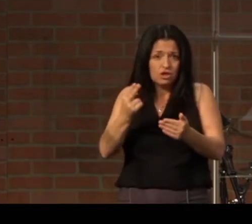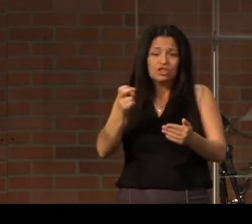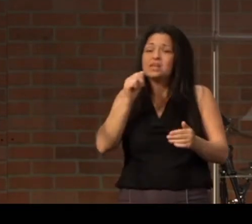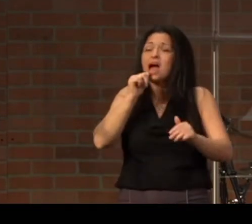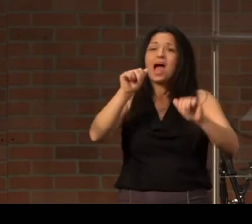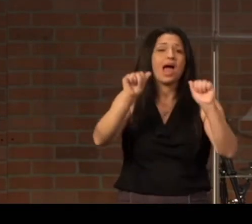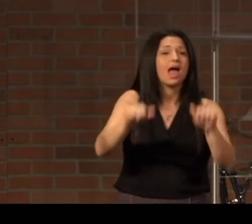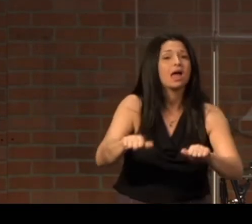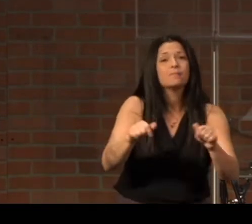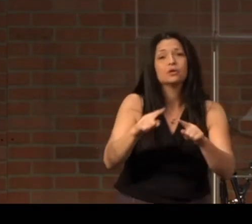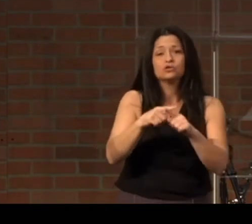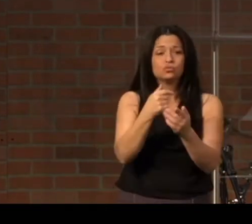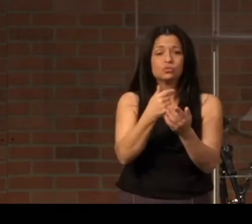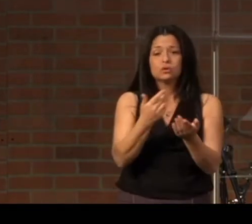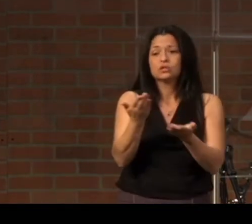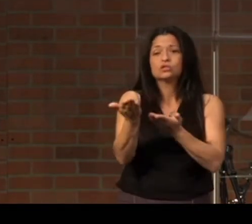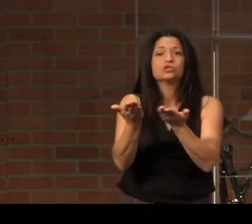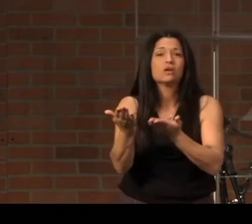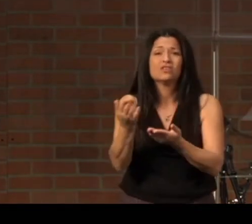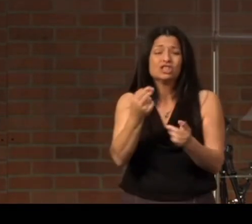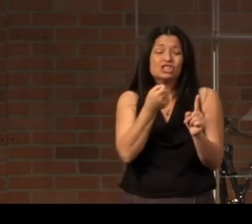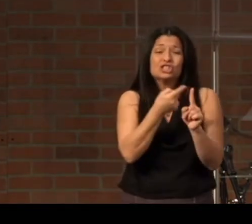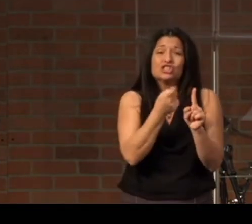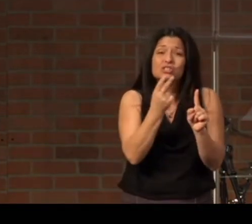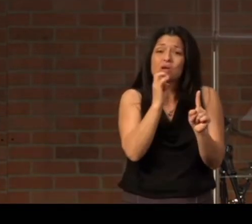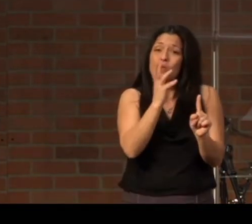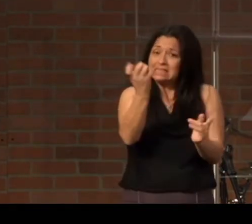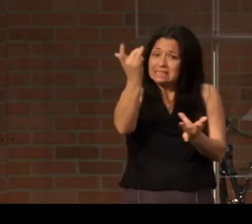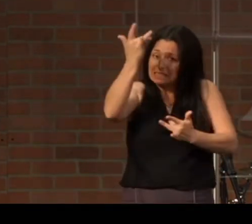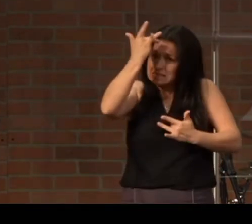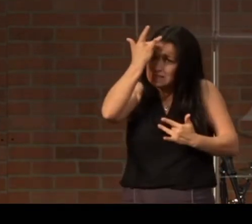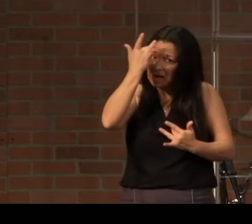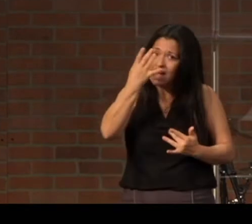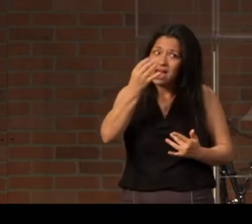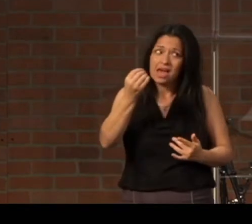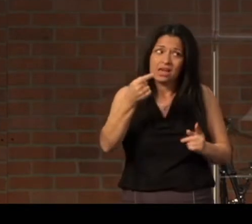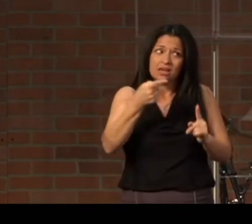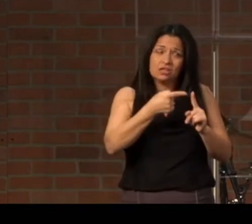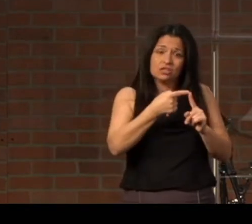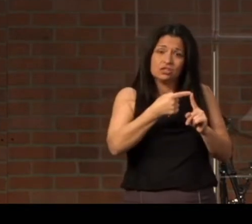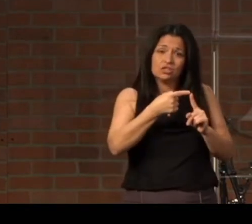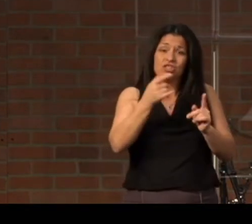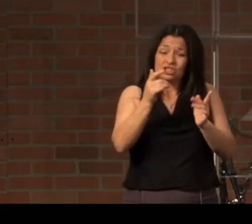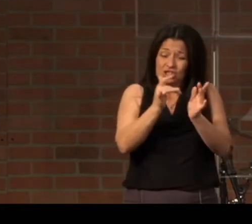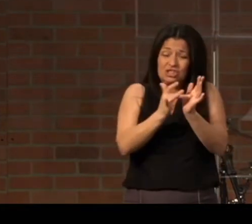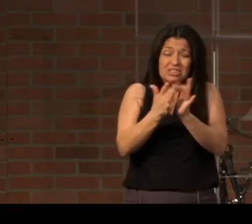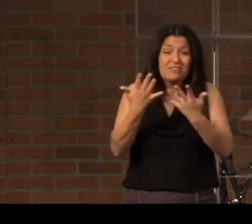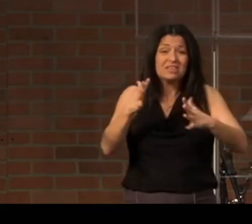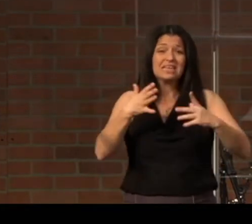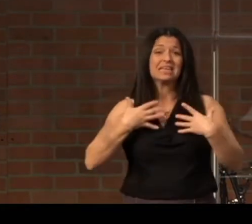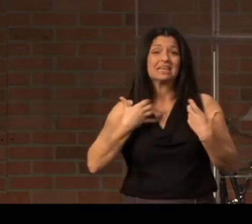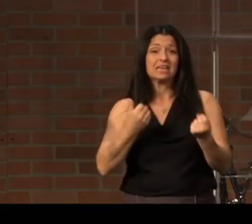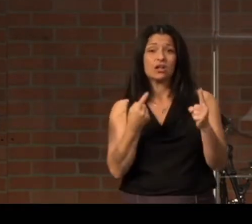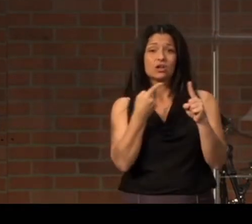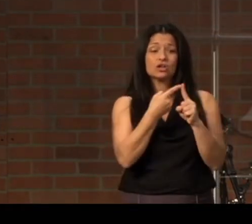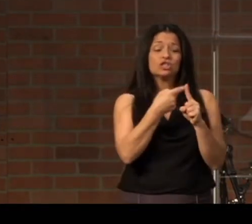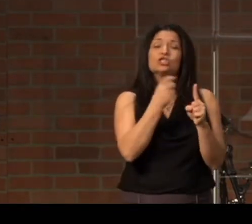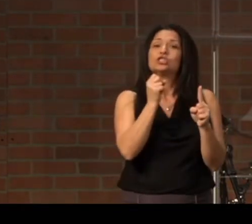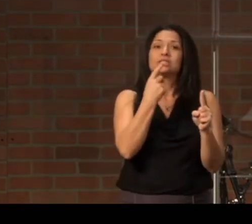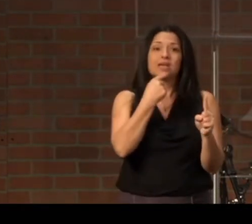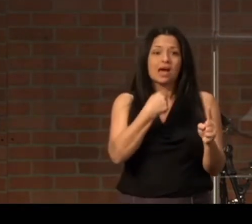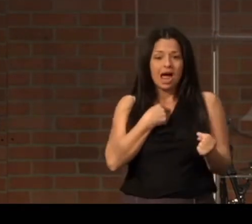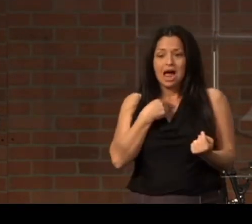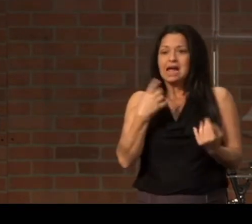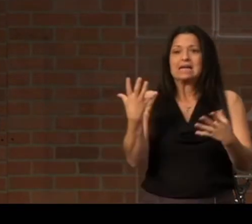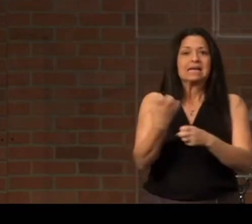to wait, she was sick. She was sick, and Jesus healed her. And she said, I